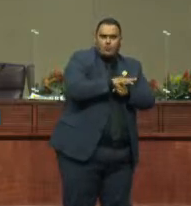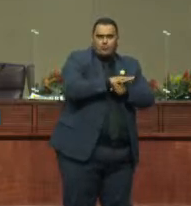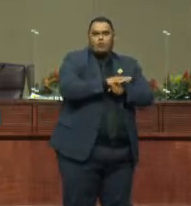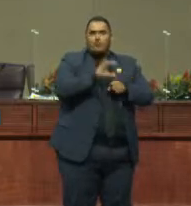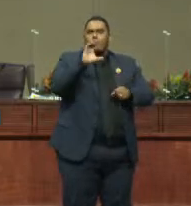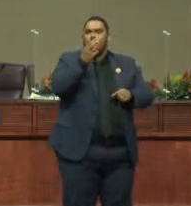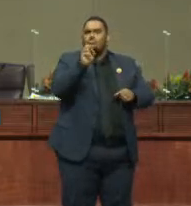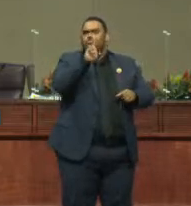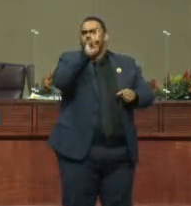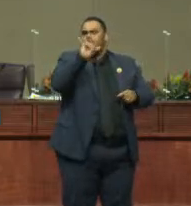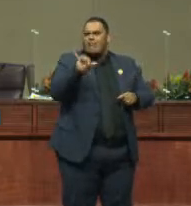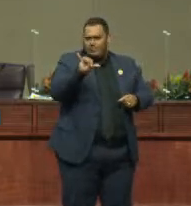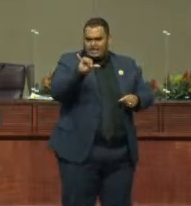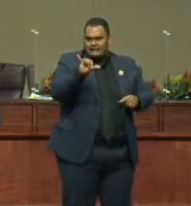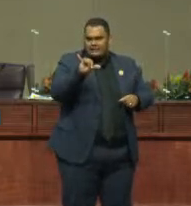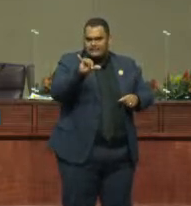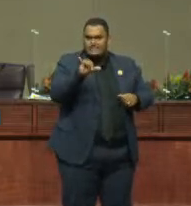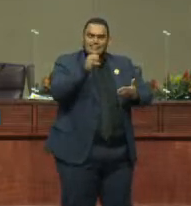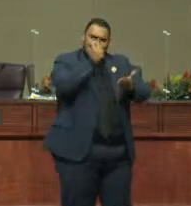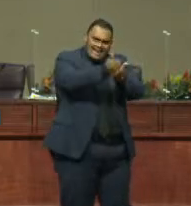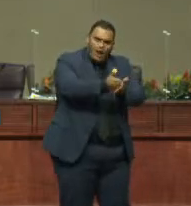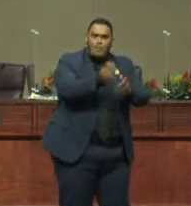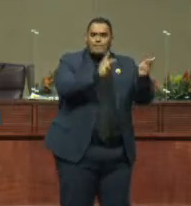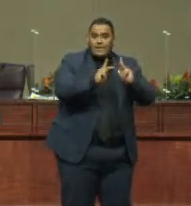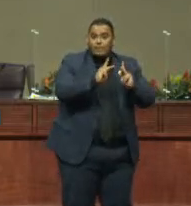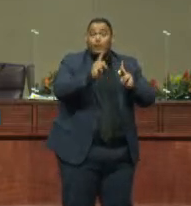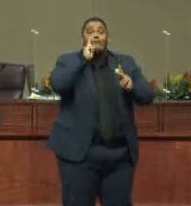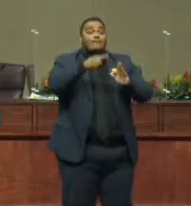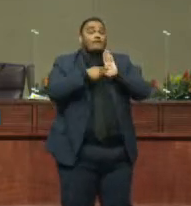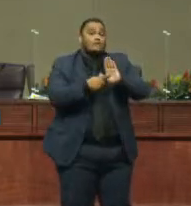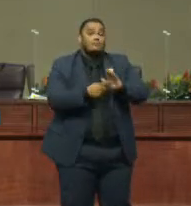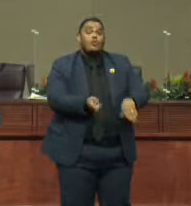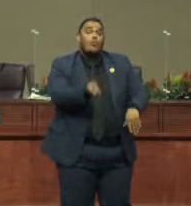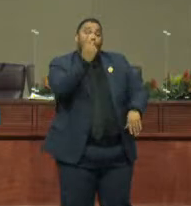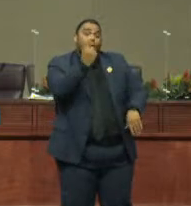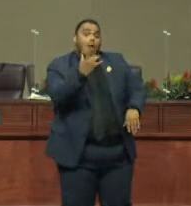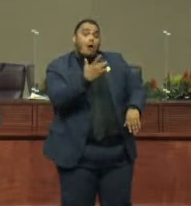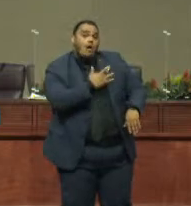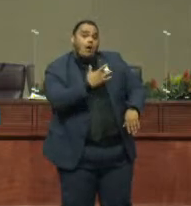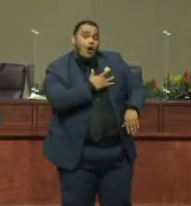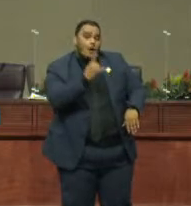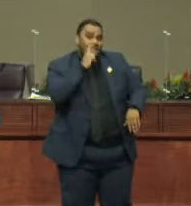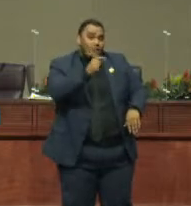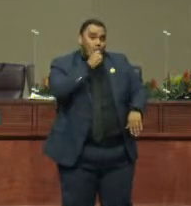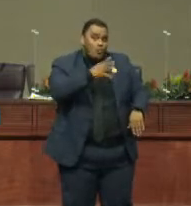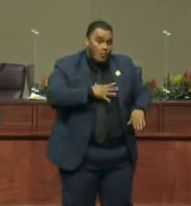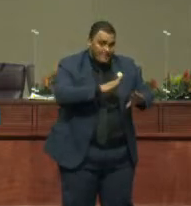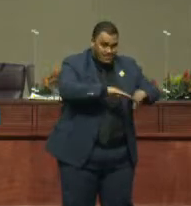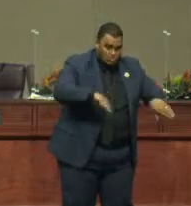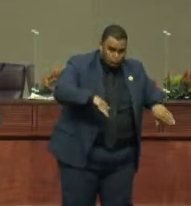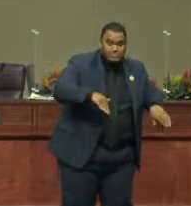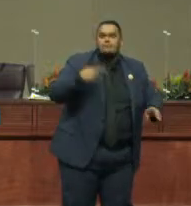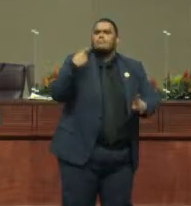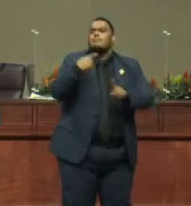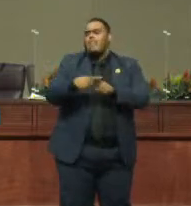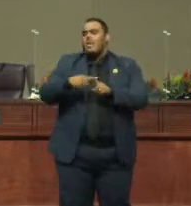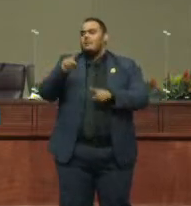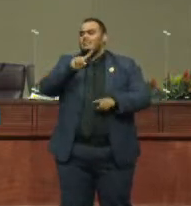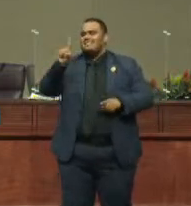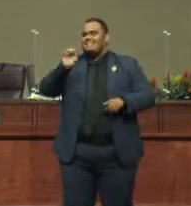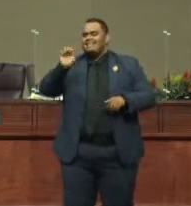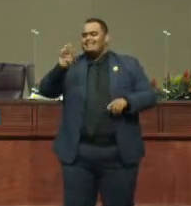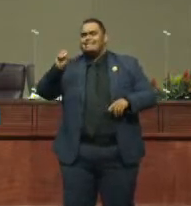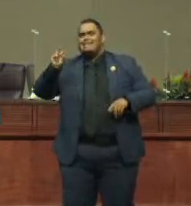One Heart for Women and Children and the Zebra Coalition. You can go to the website